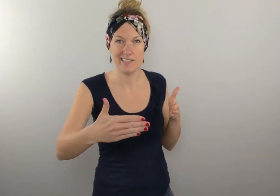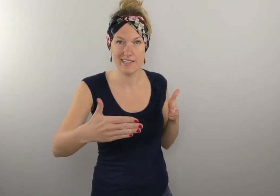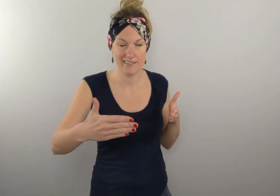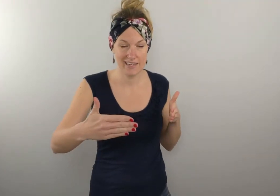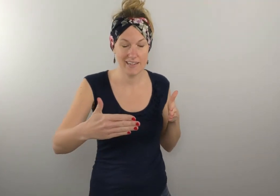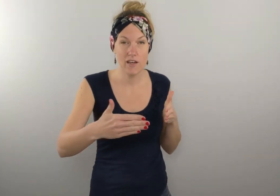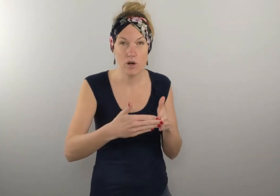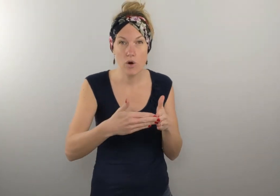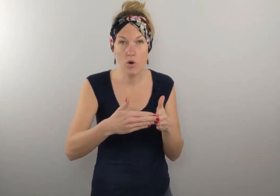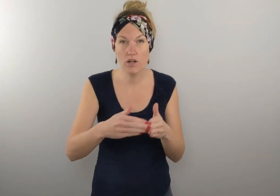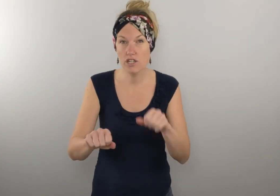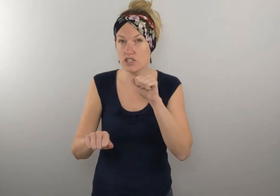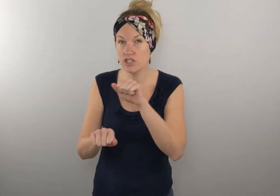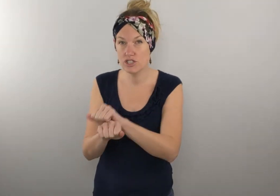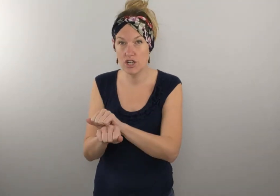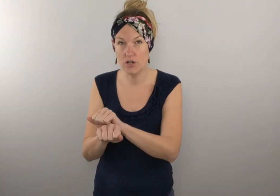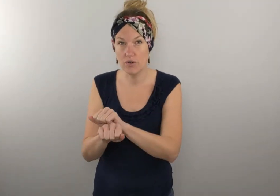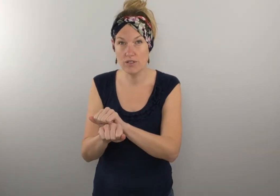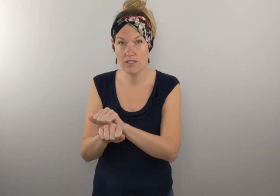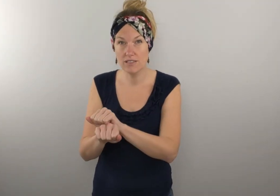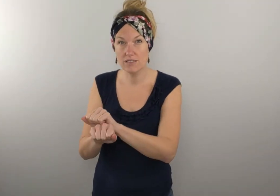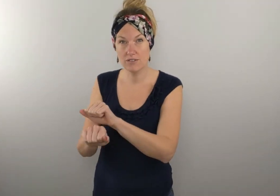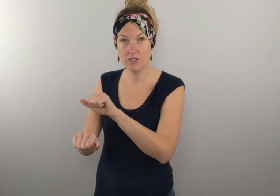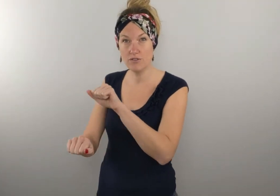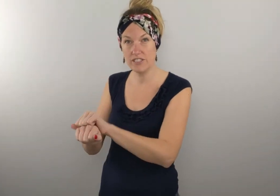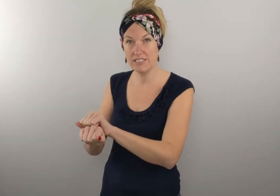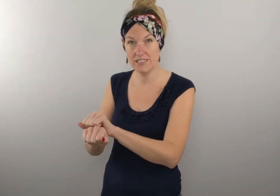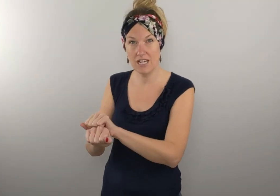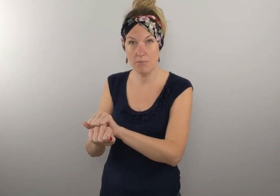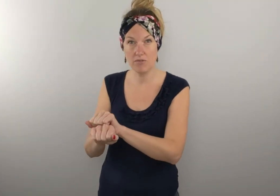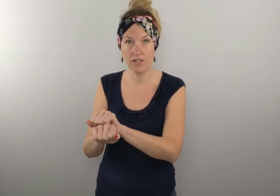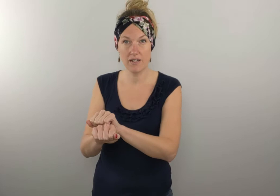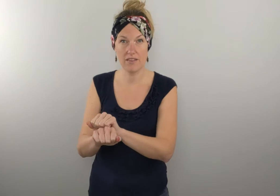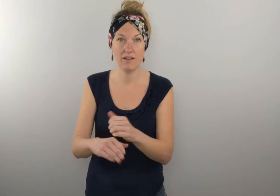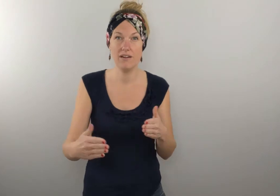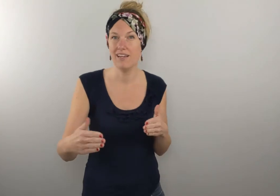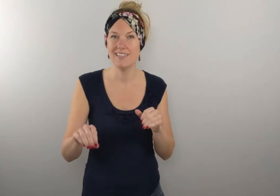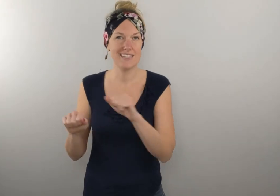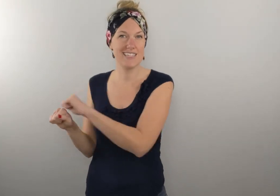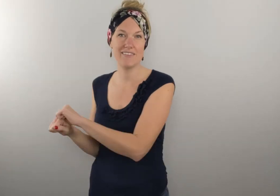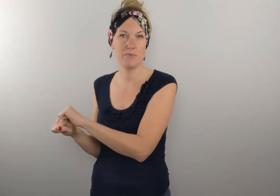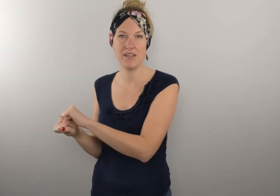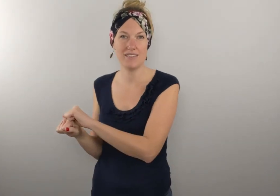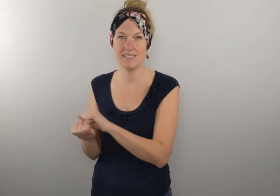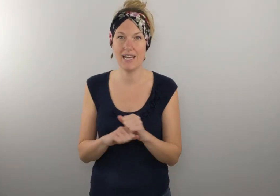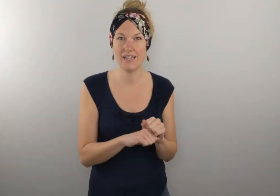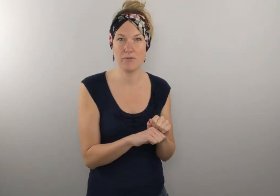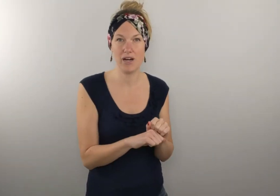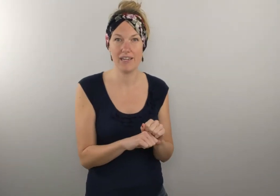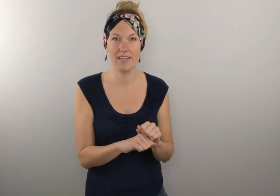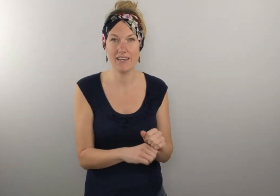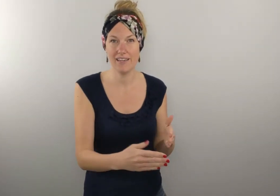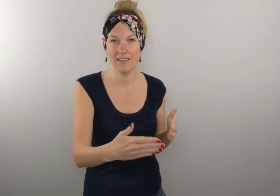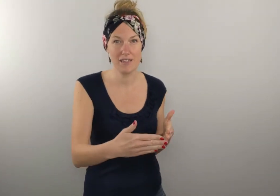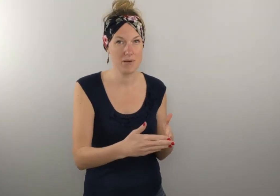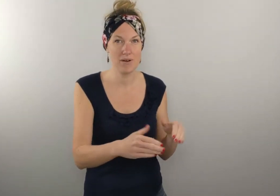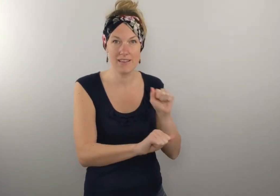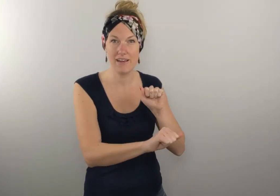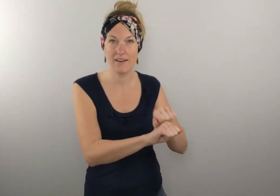it, okay? Cornerstone, so 2 fists on top of one another. Doesn't have to be on this side of your body, okay? It can be right there.